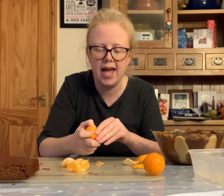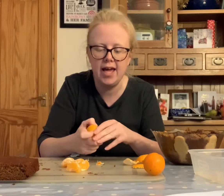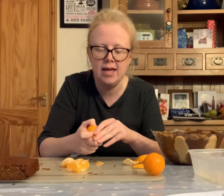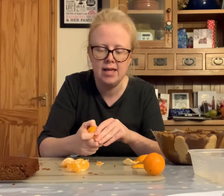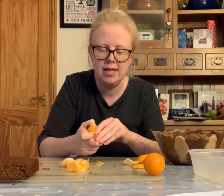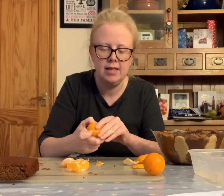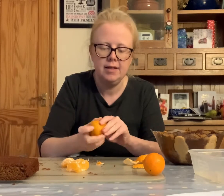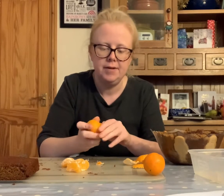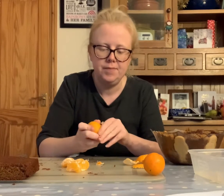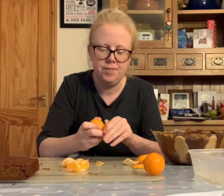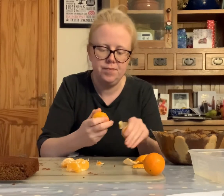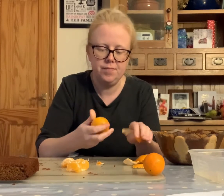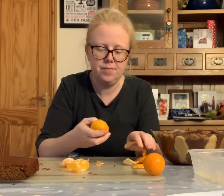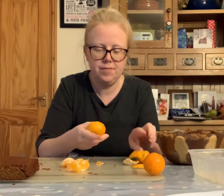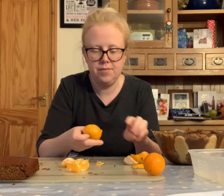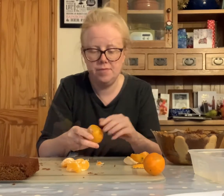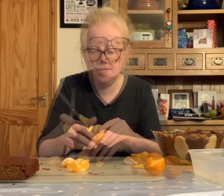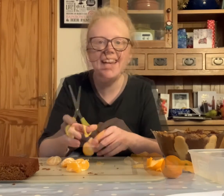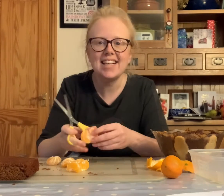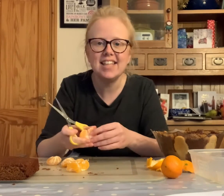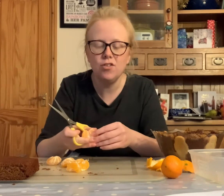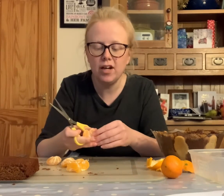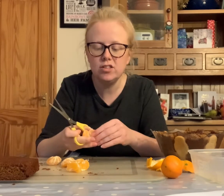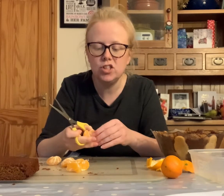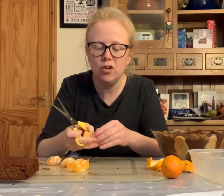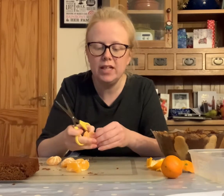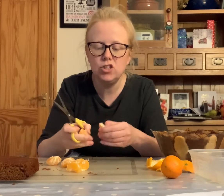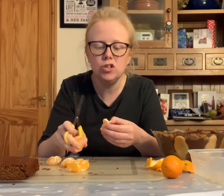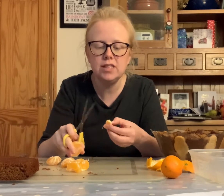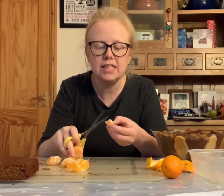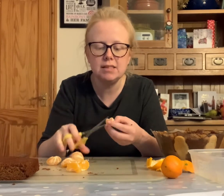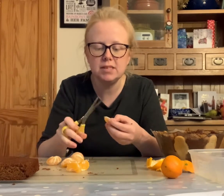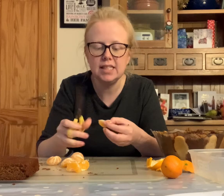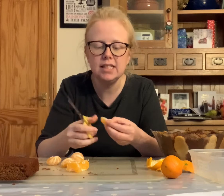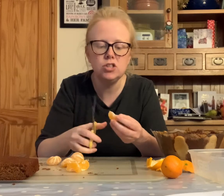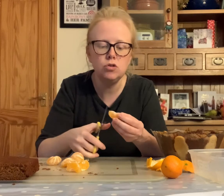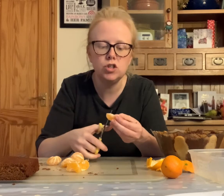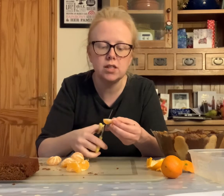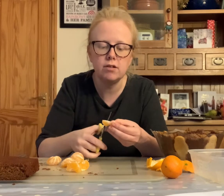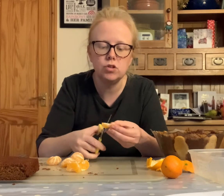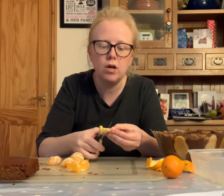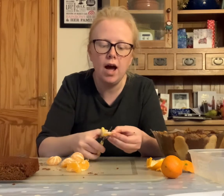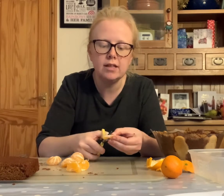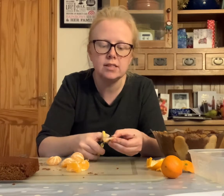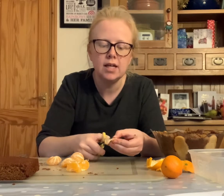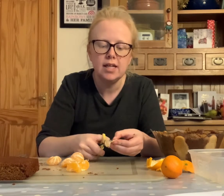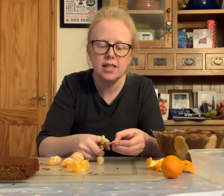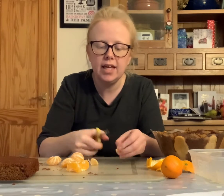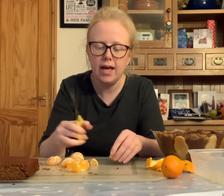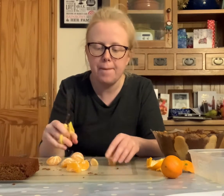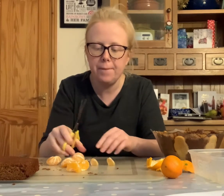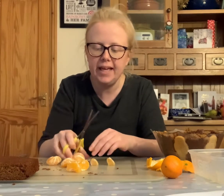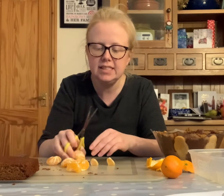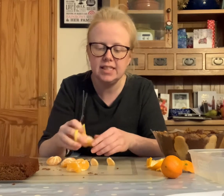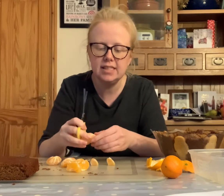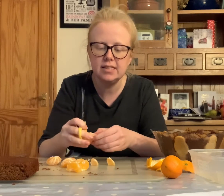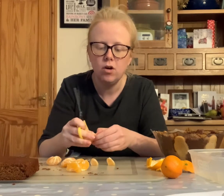okay? And the next thing you're going to do is, using some scissors, you're just going to cut the pieces or